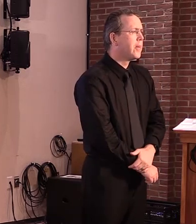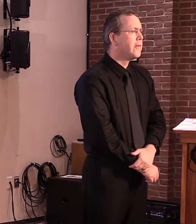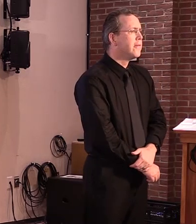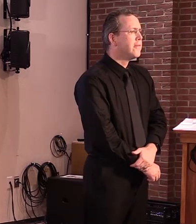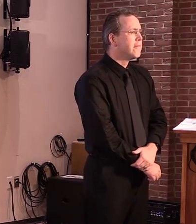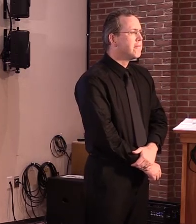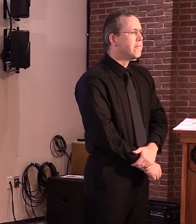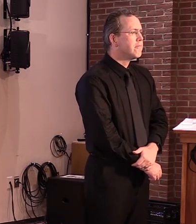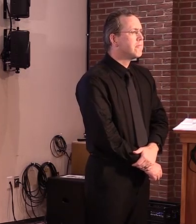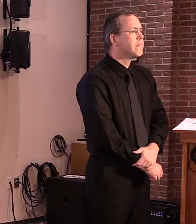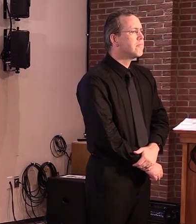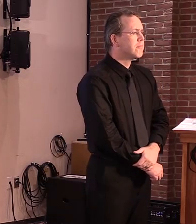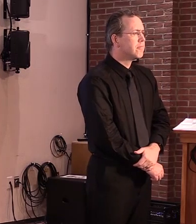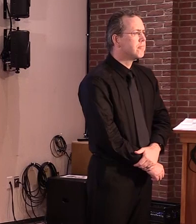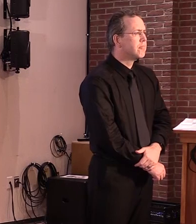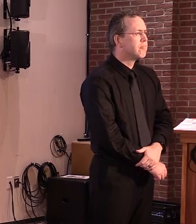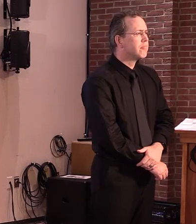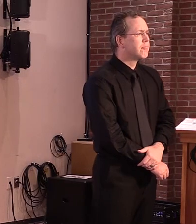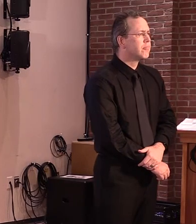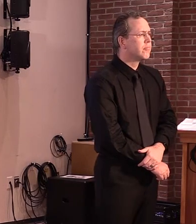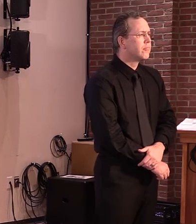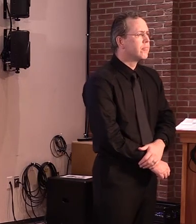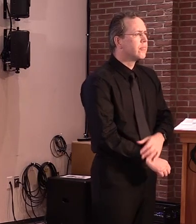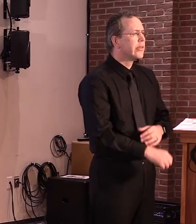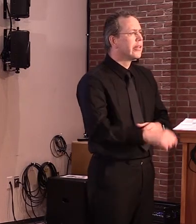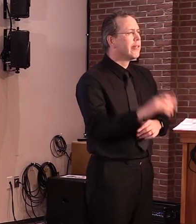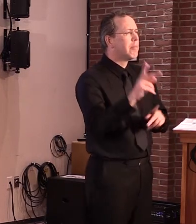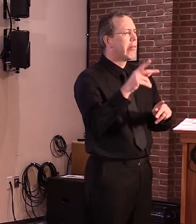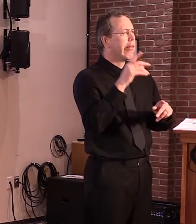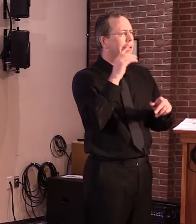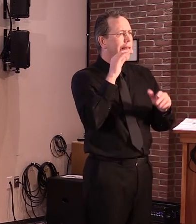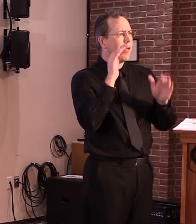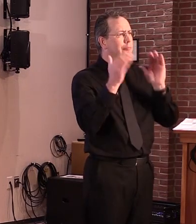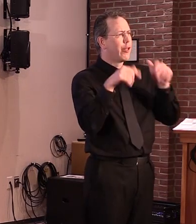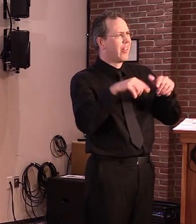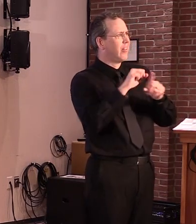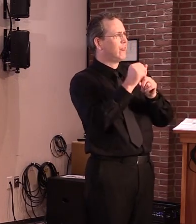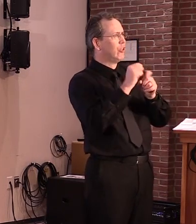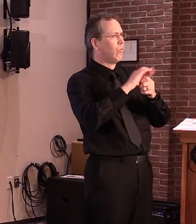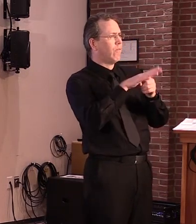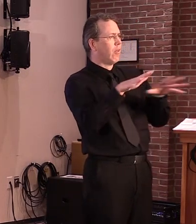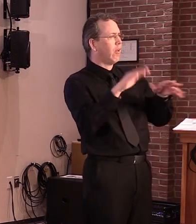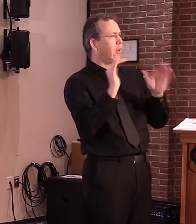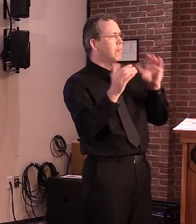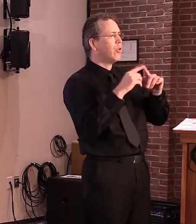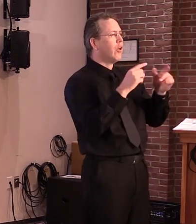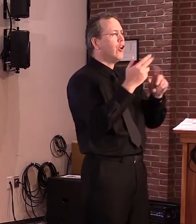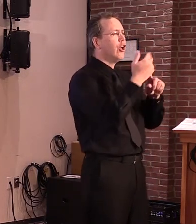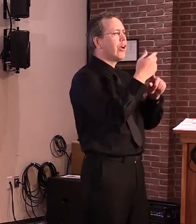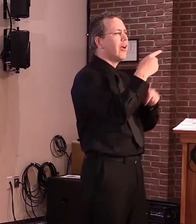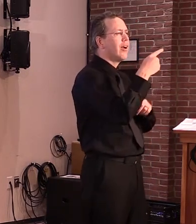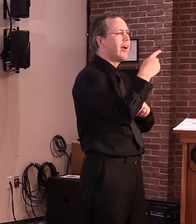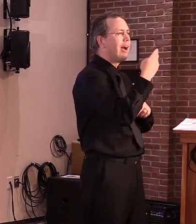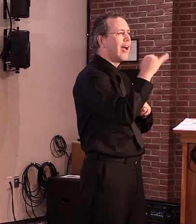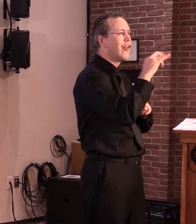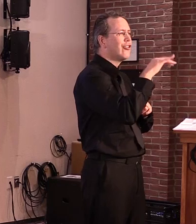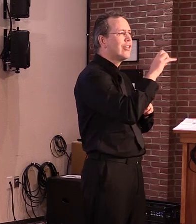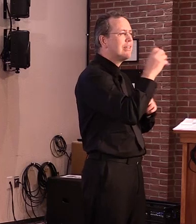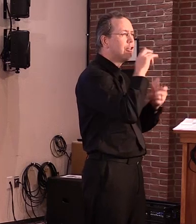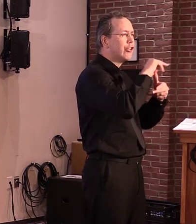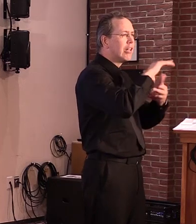afterwards there was a lot of thought given to different ways of doing things like constructing roads